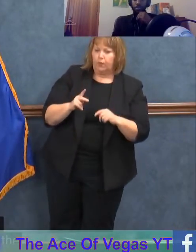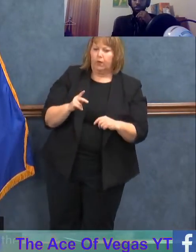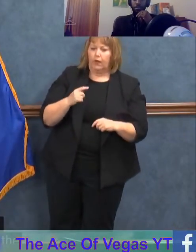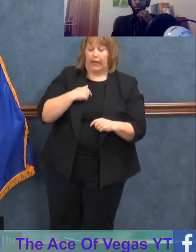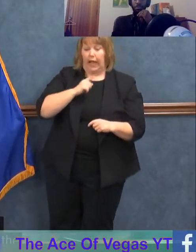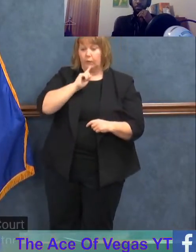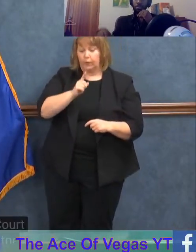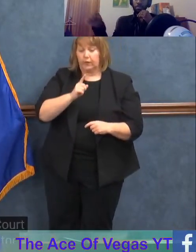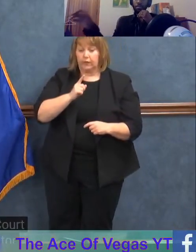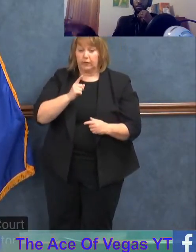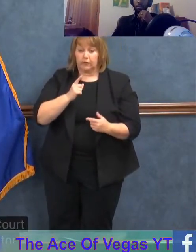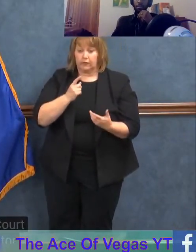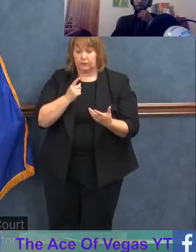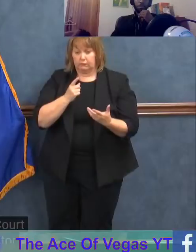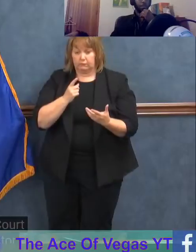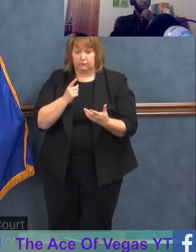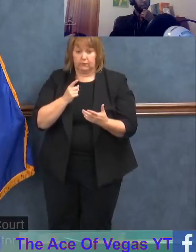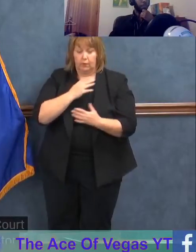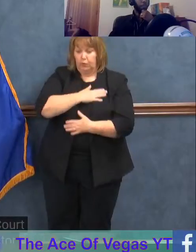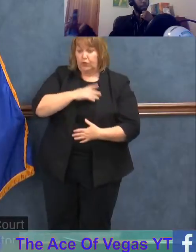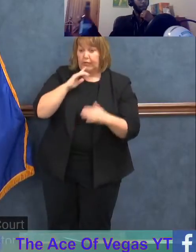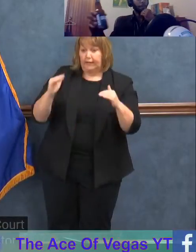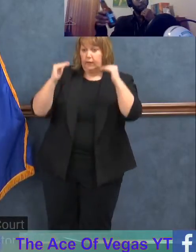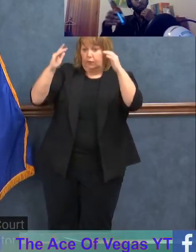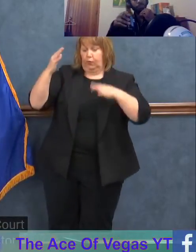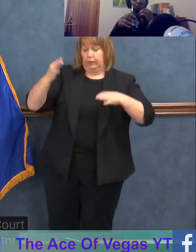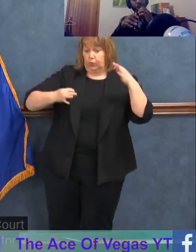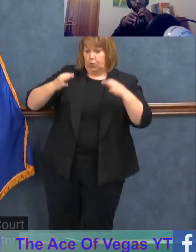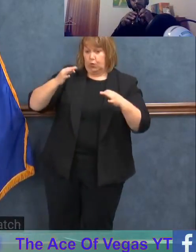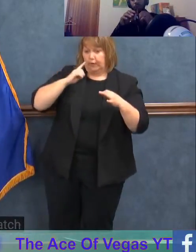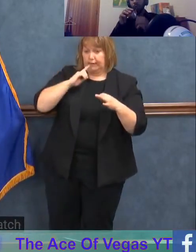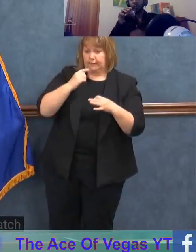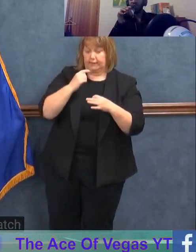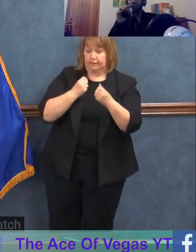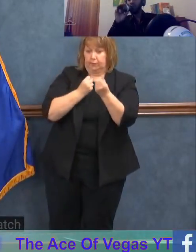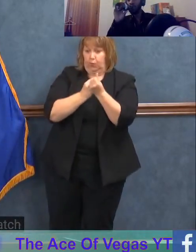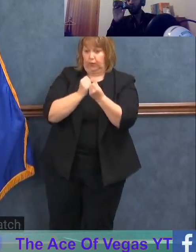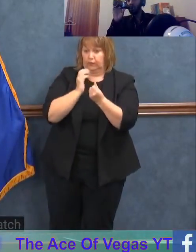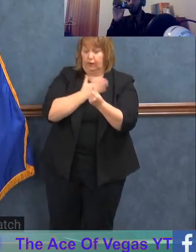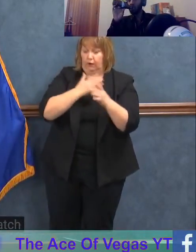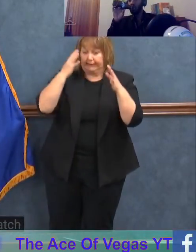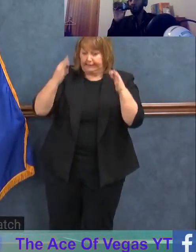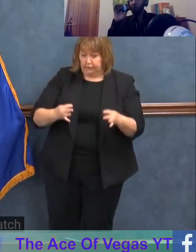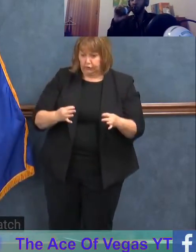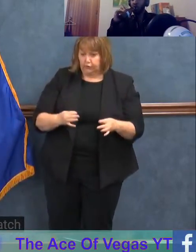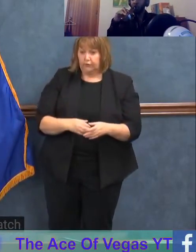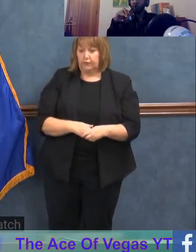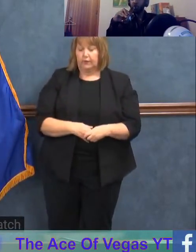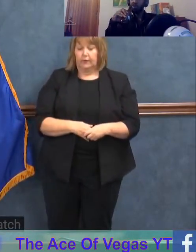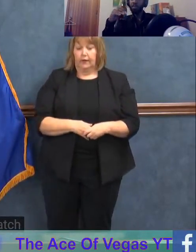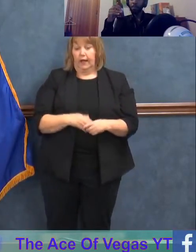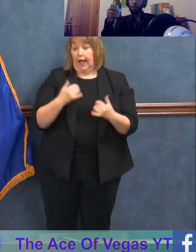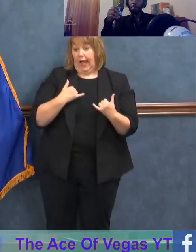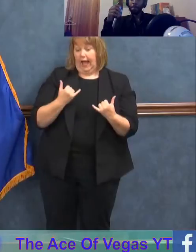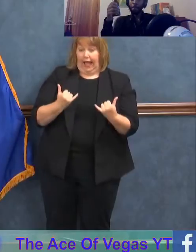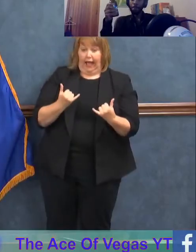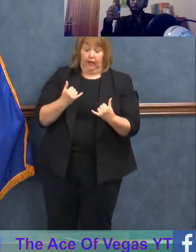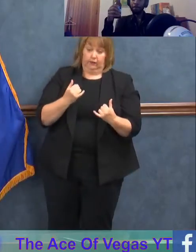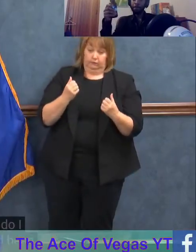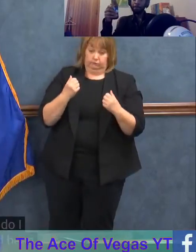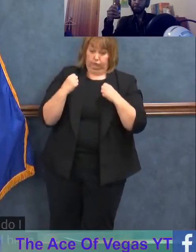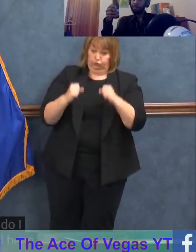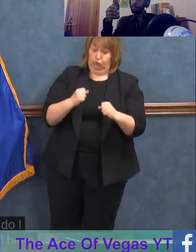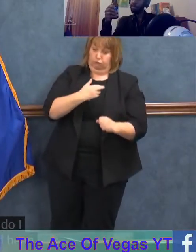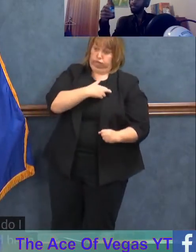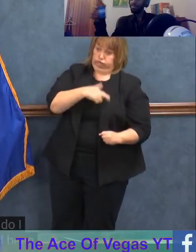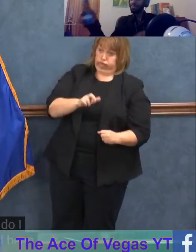person of faith. I watch service online now. Is what I have to do. I never thought I would have been watching Mass on my telephone, a